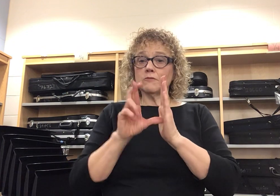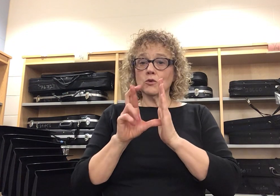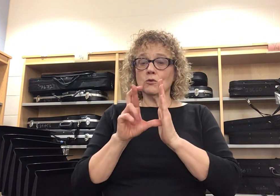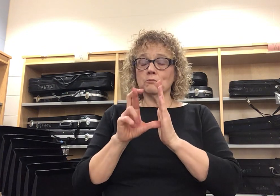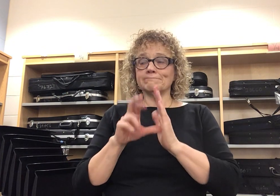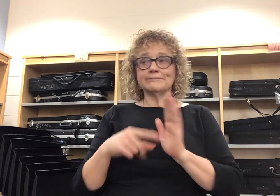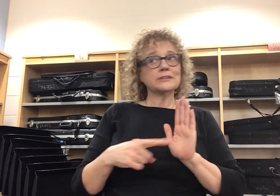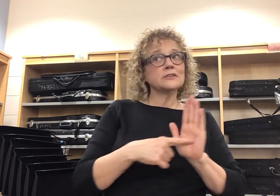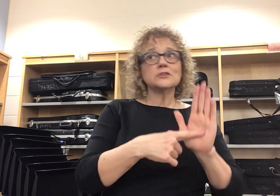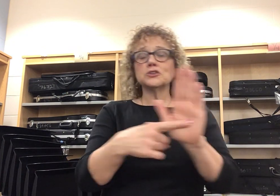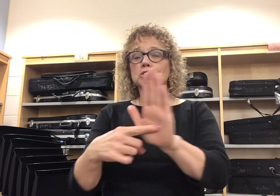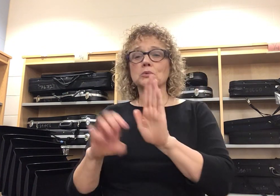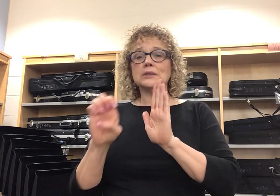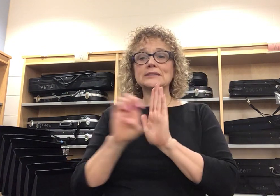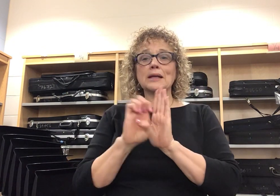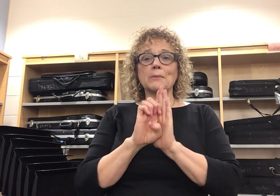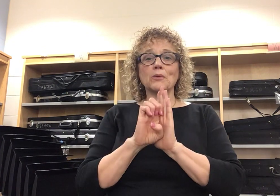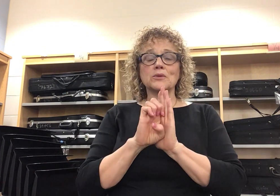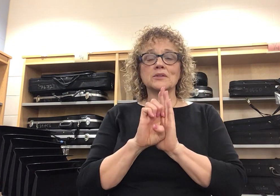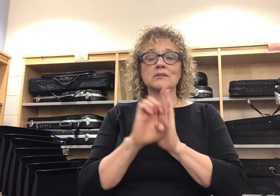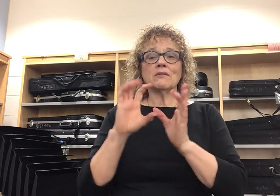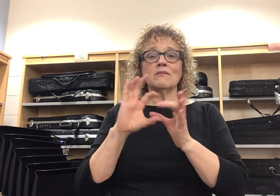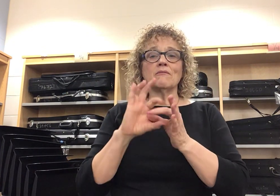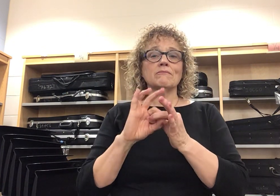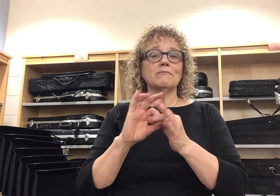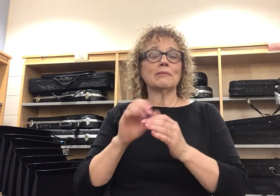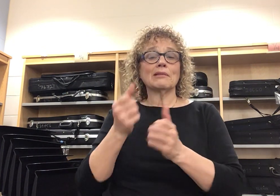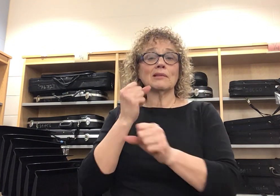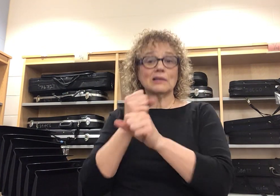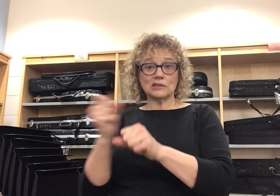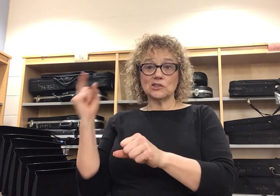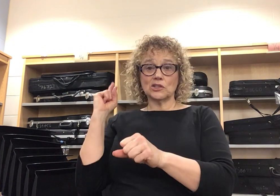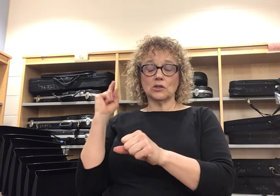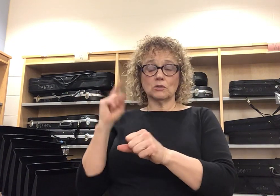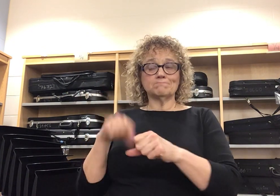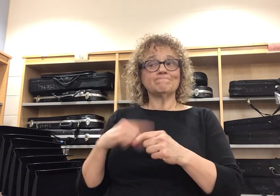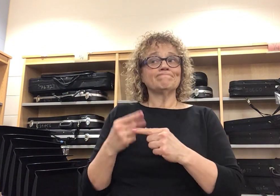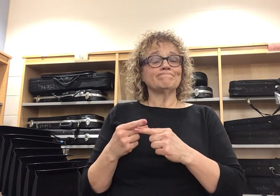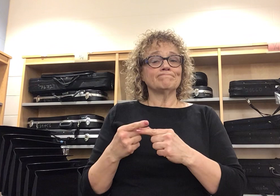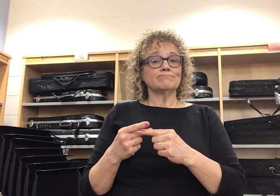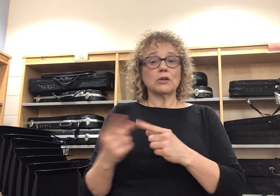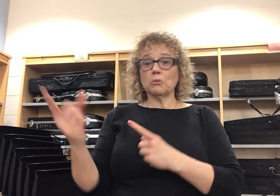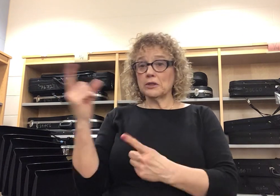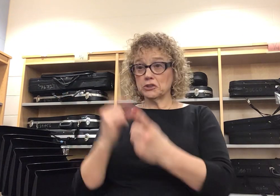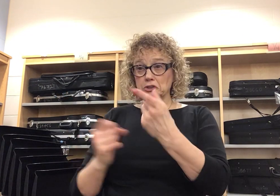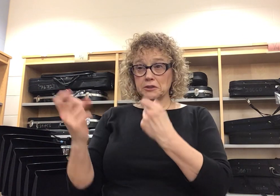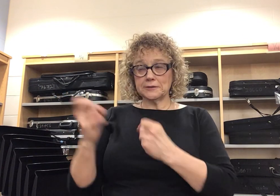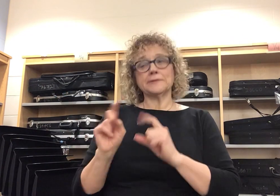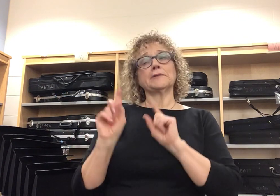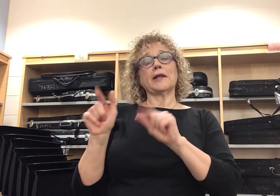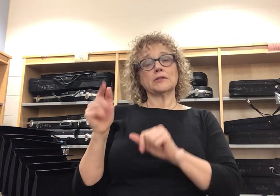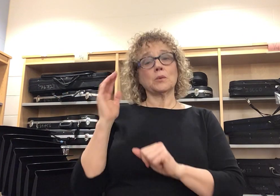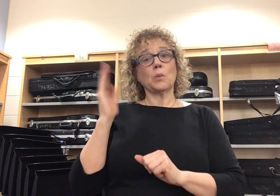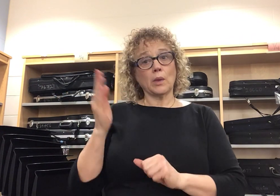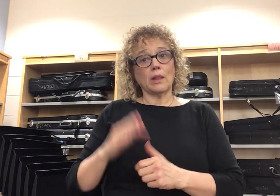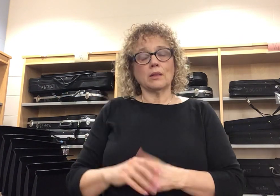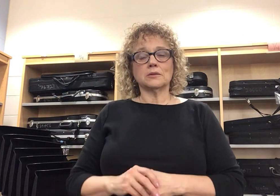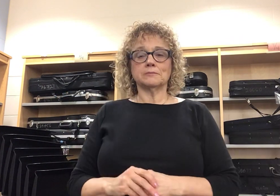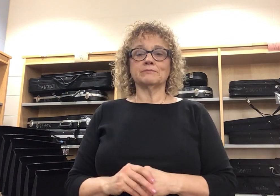from last year too, okay? And we'll answer any questions you have and all of that so that you can go right into your groups at